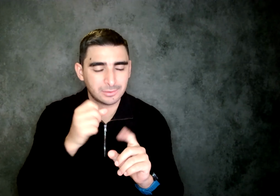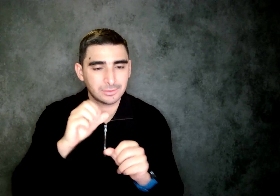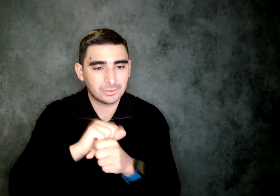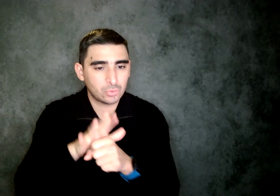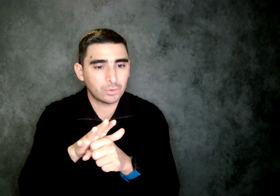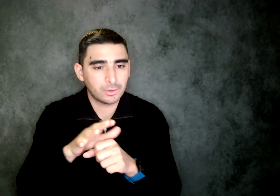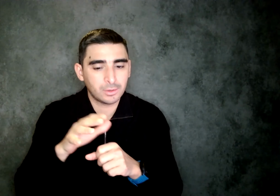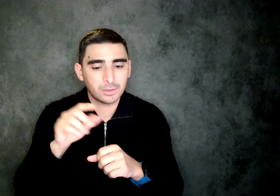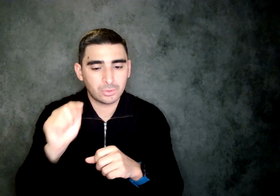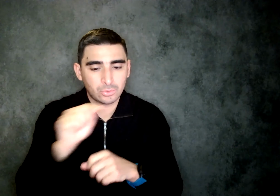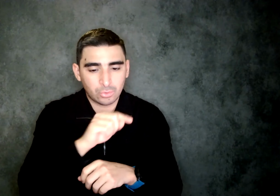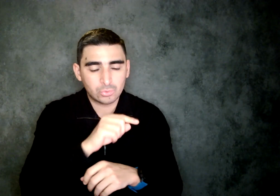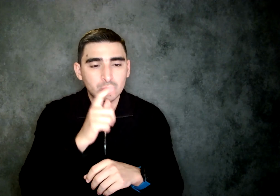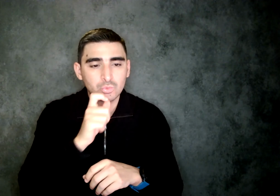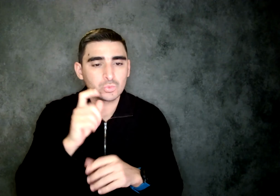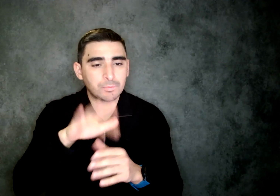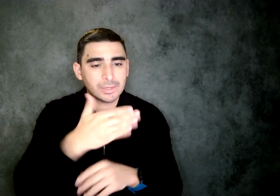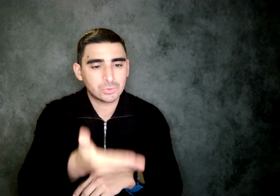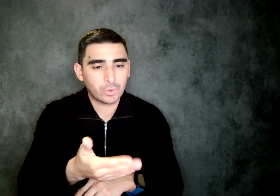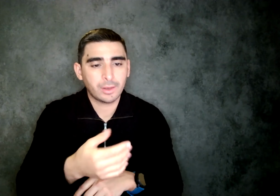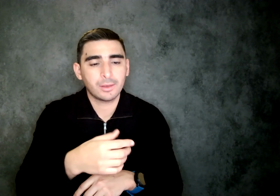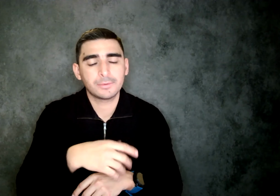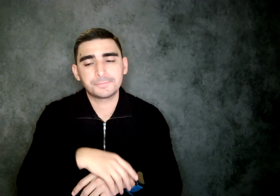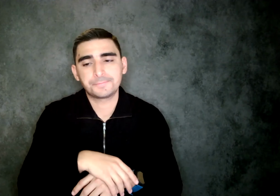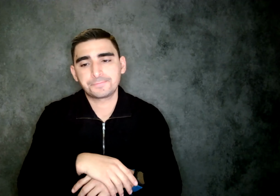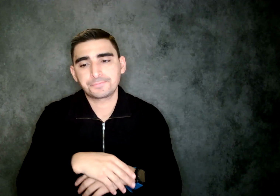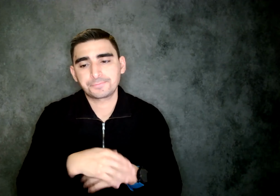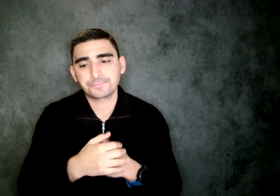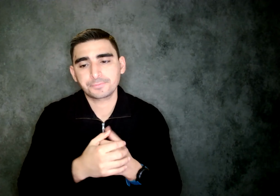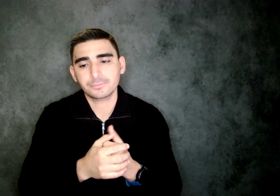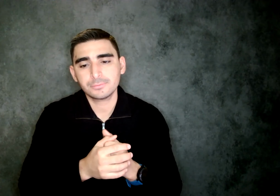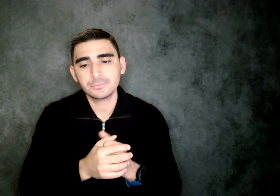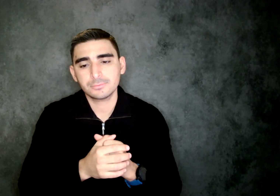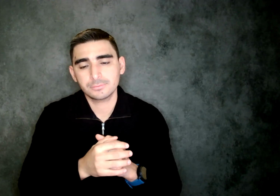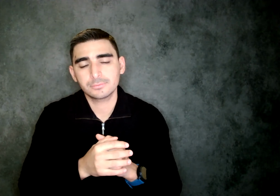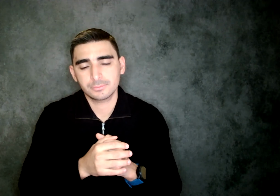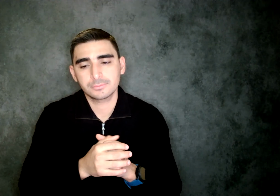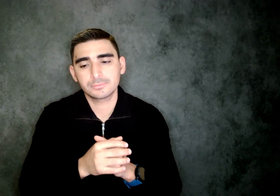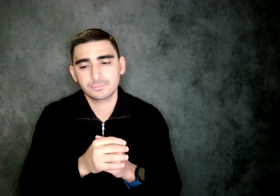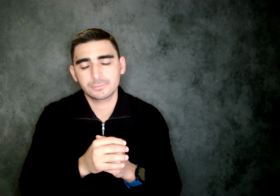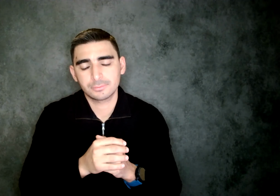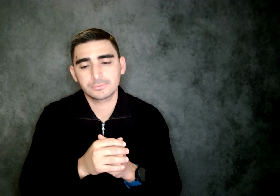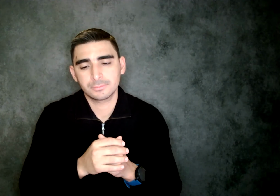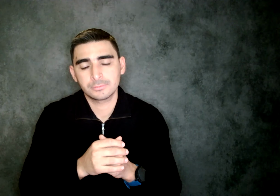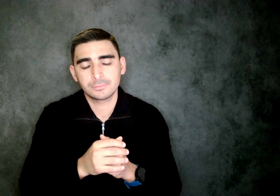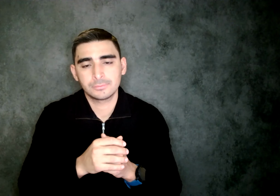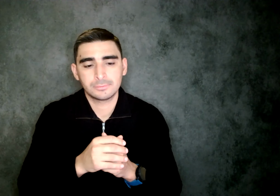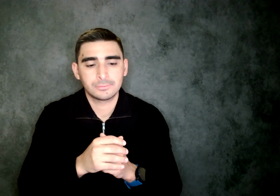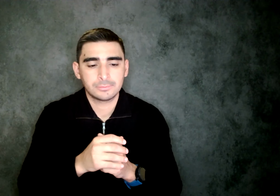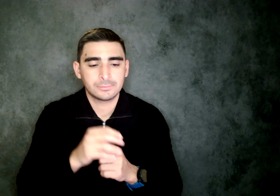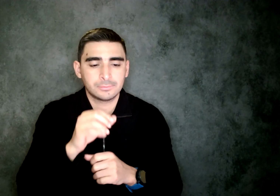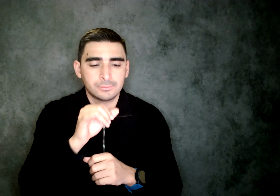perdieron a alguien, un ser amado, que quizás era la persona que era el principal ganador en el